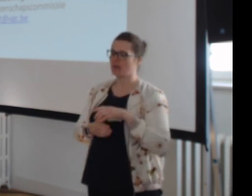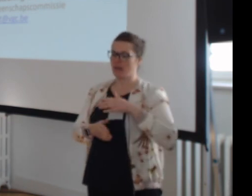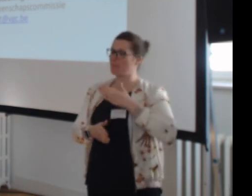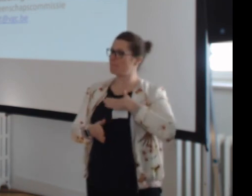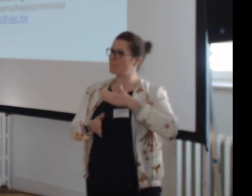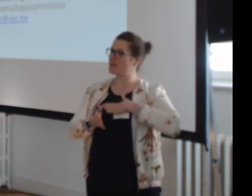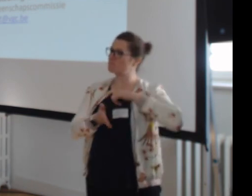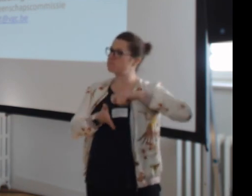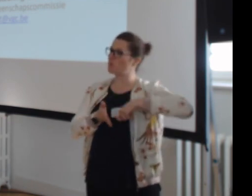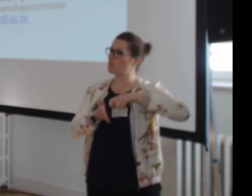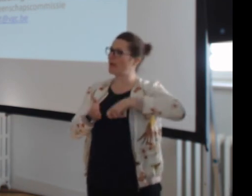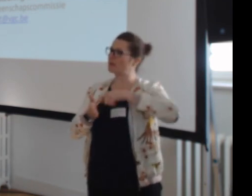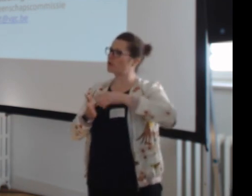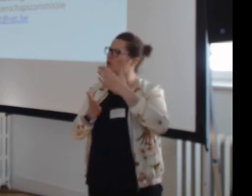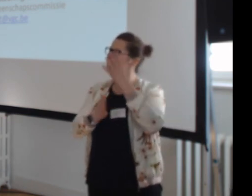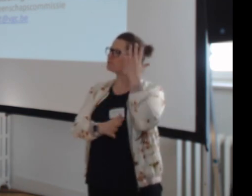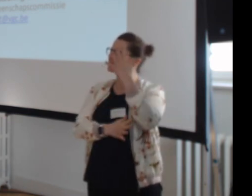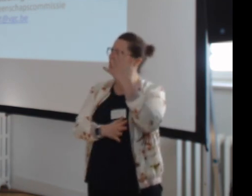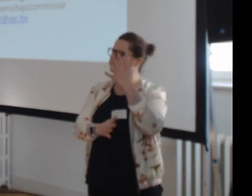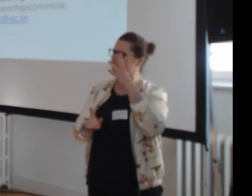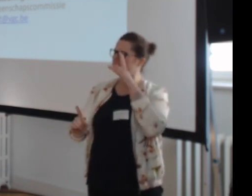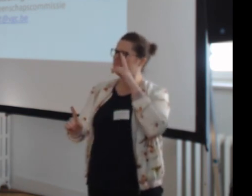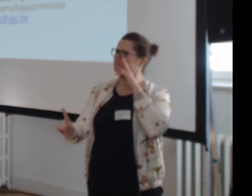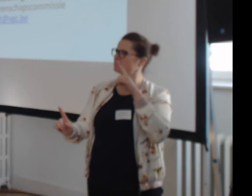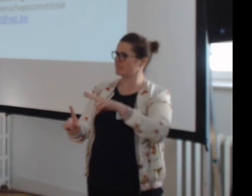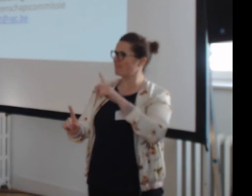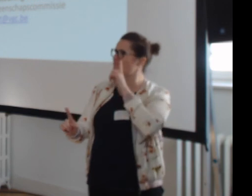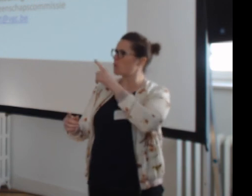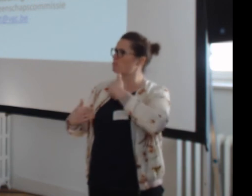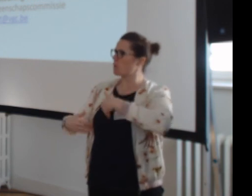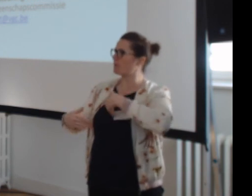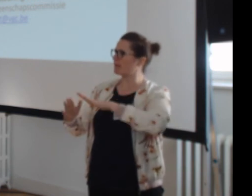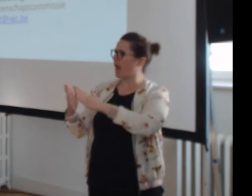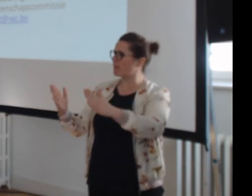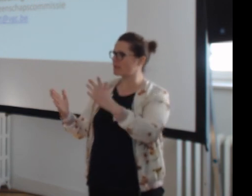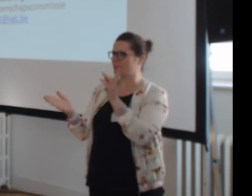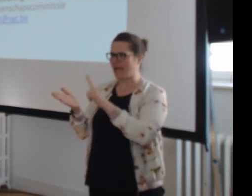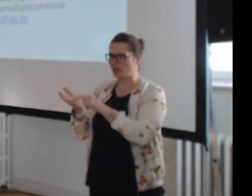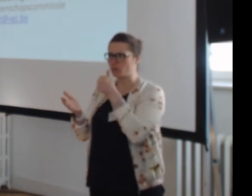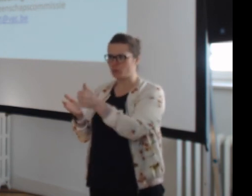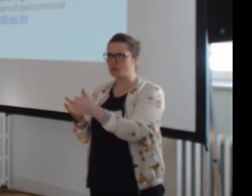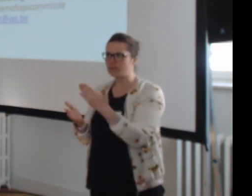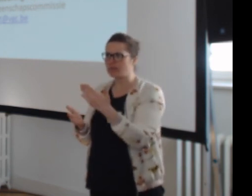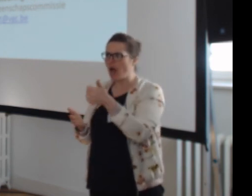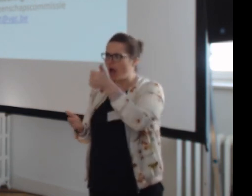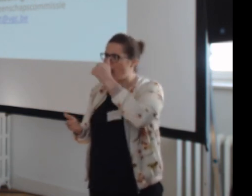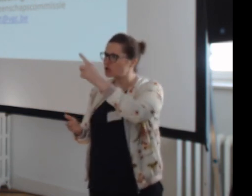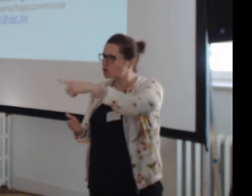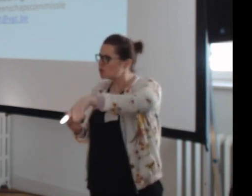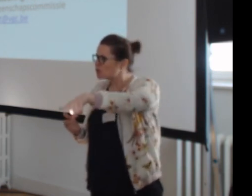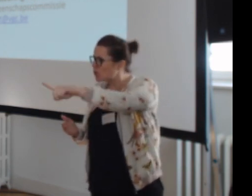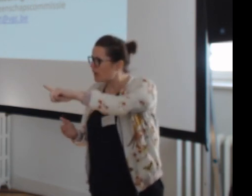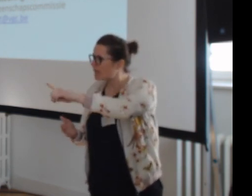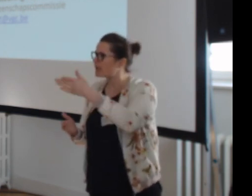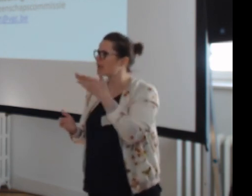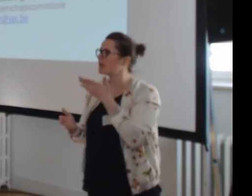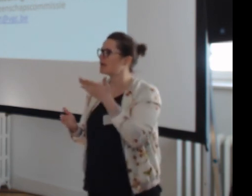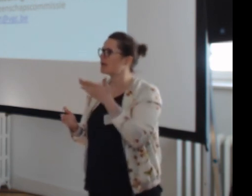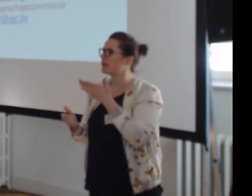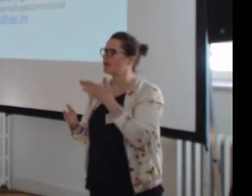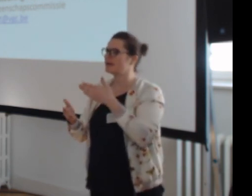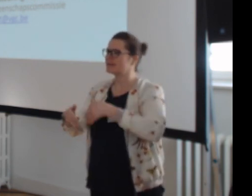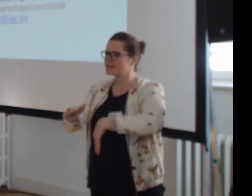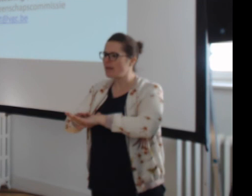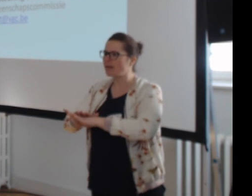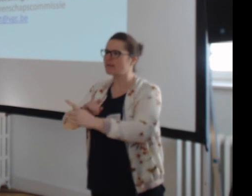projects I have been presenting, I think for public libraries it would be great if you start